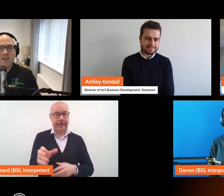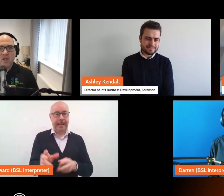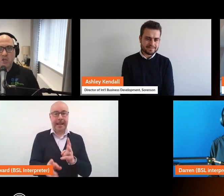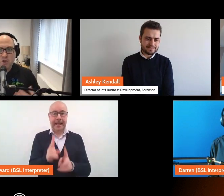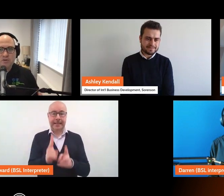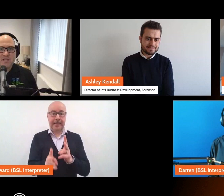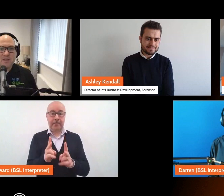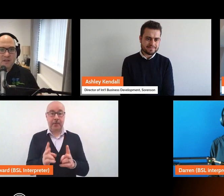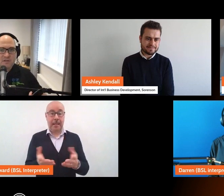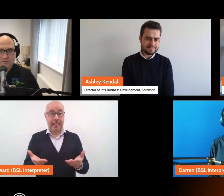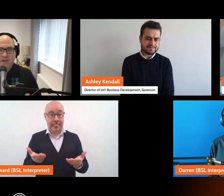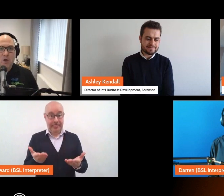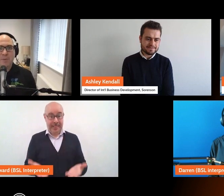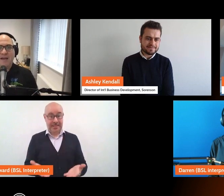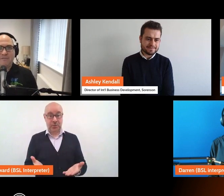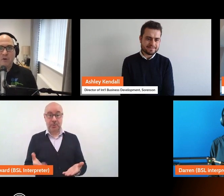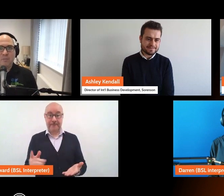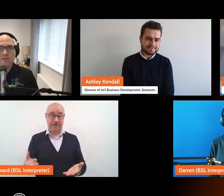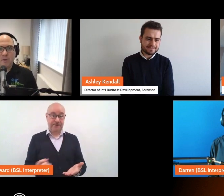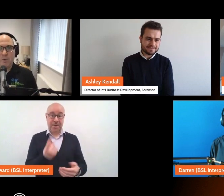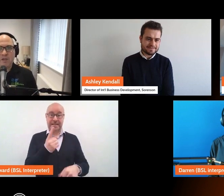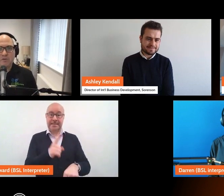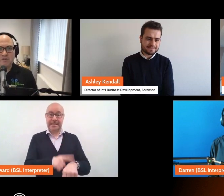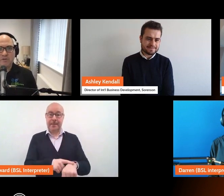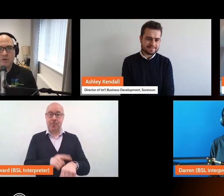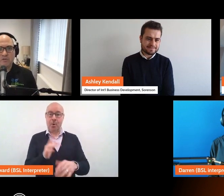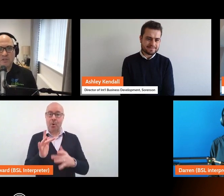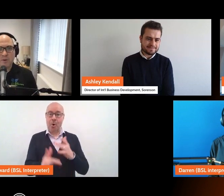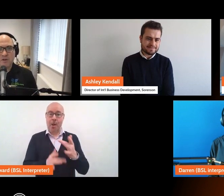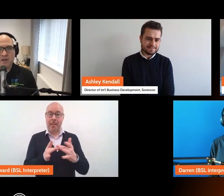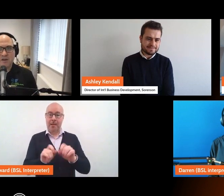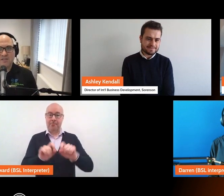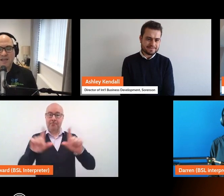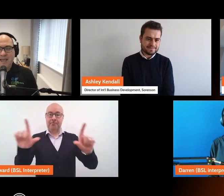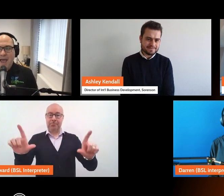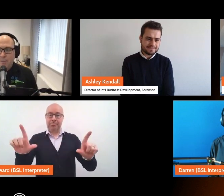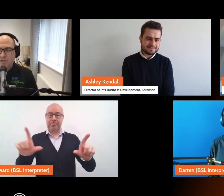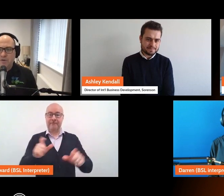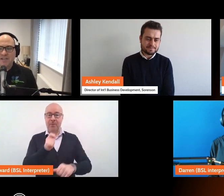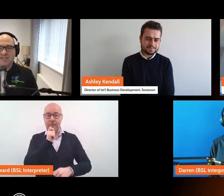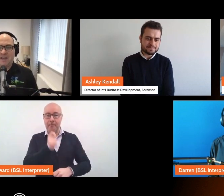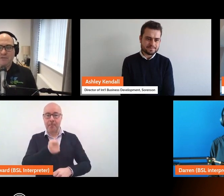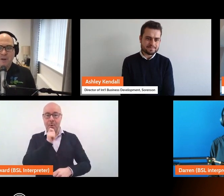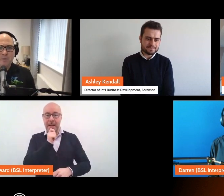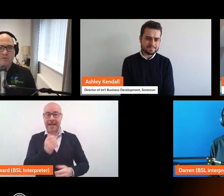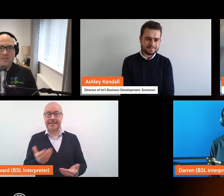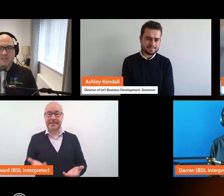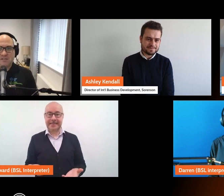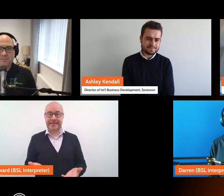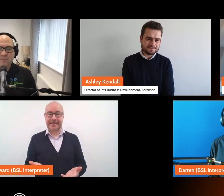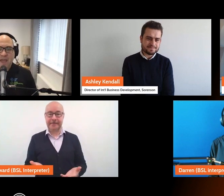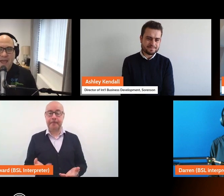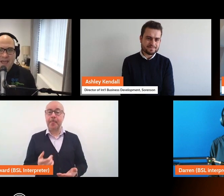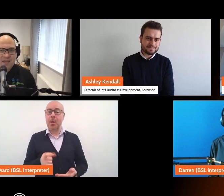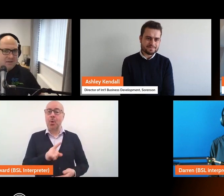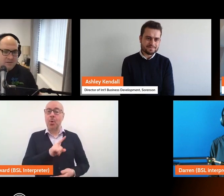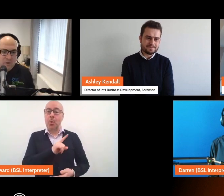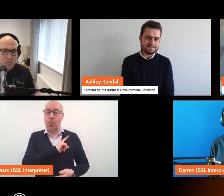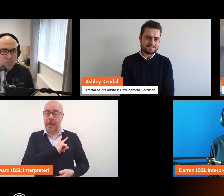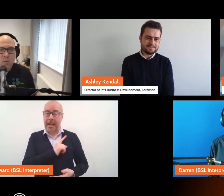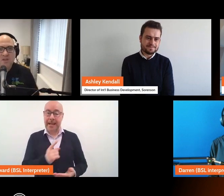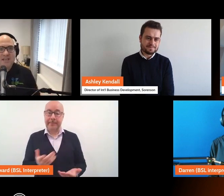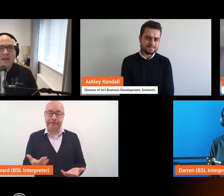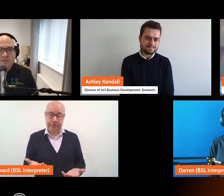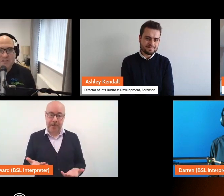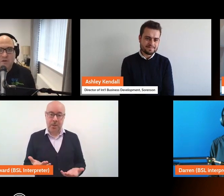I've done it using the video platform that we use to record this podcast. And we're doing this today for a number of reasons. A, you